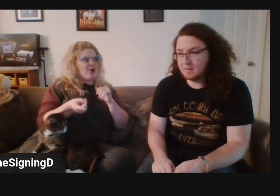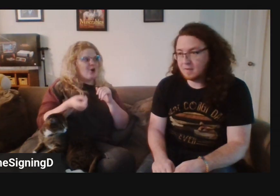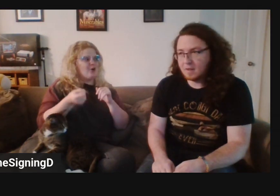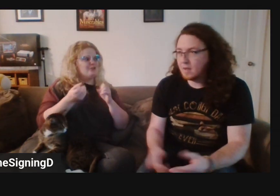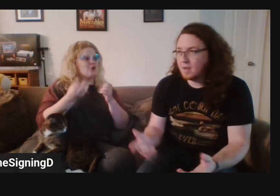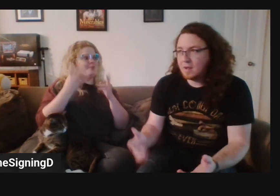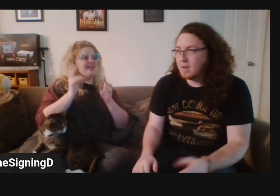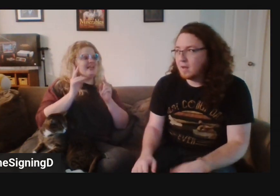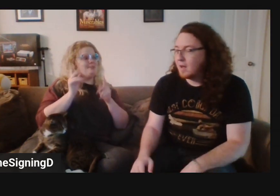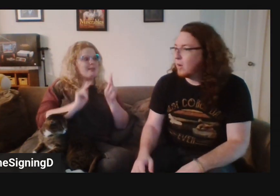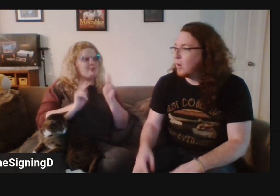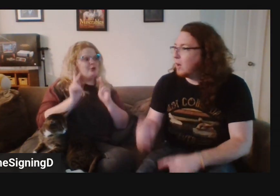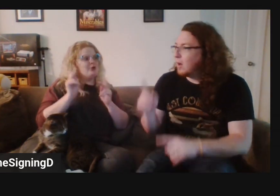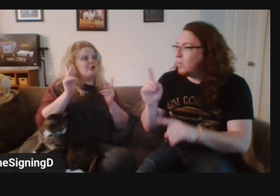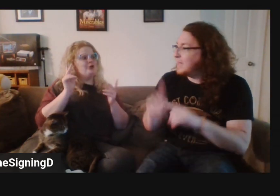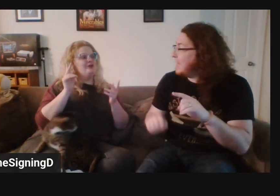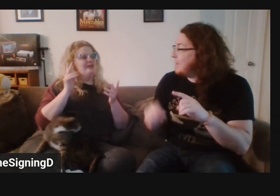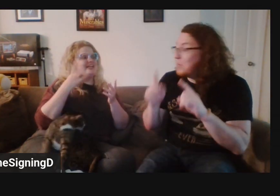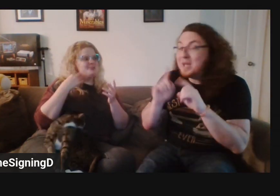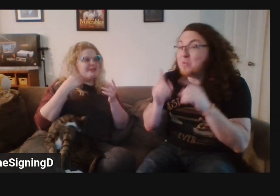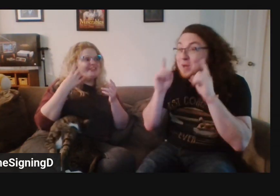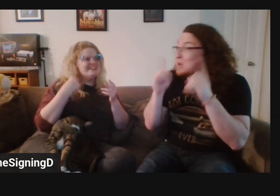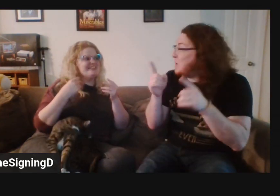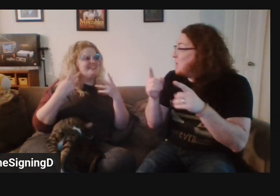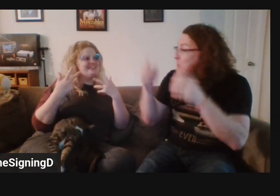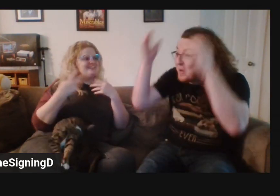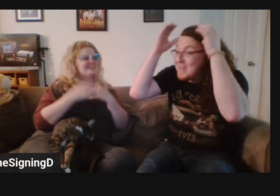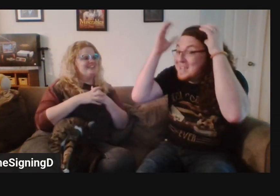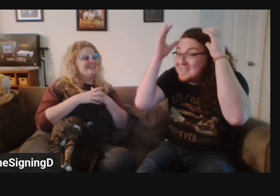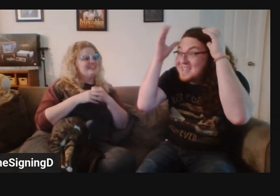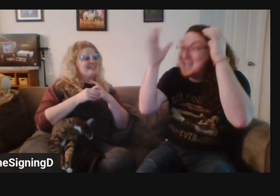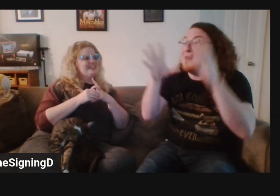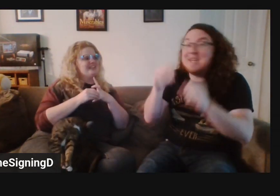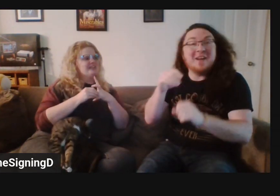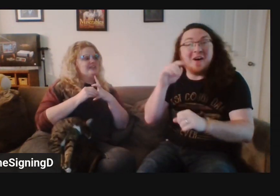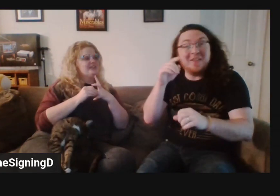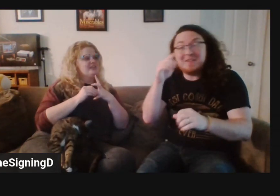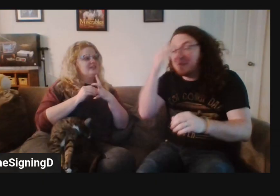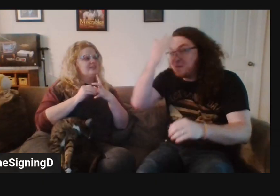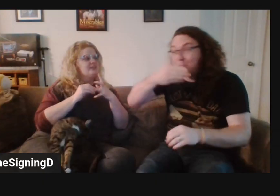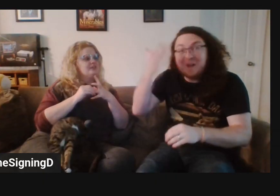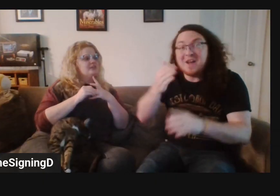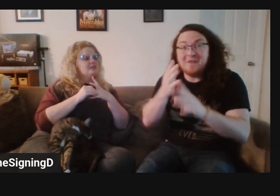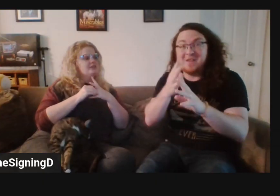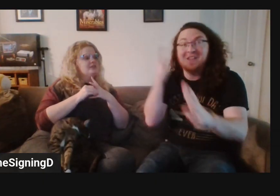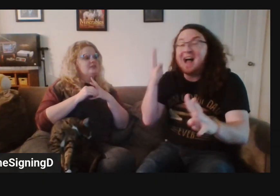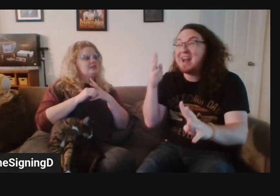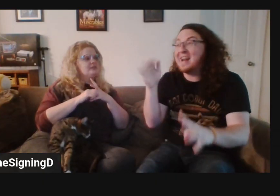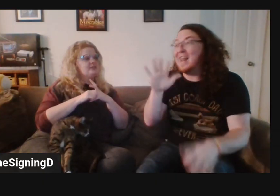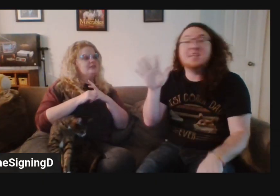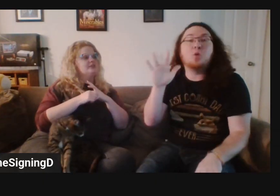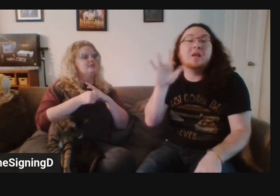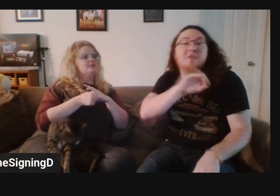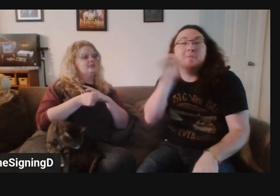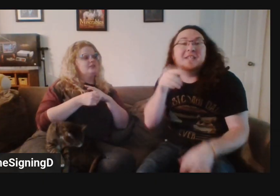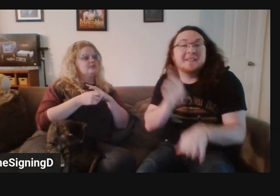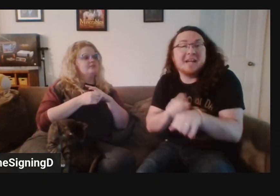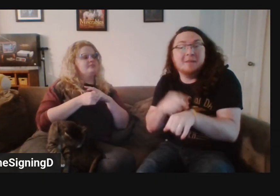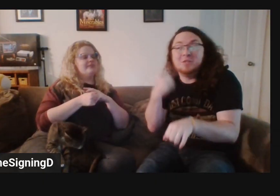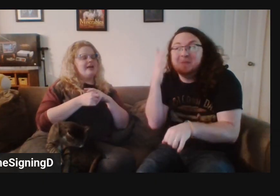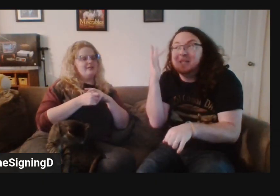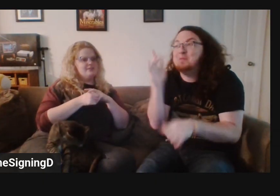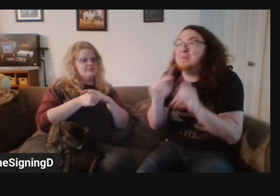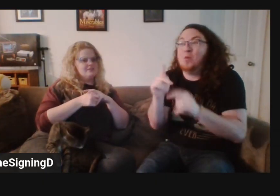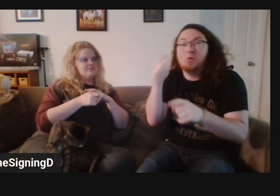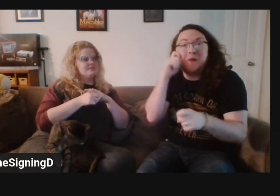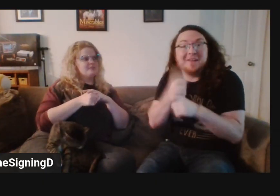to tell, so many people experiences. We go to Disney and we get the front of the line like 25% of the time